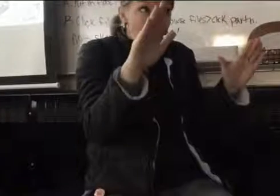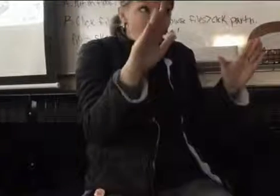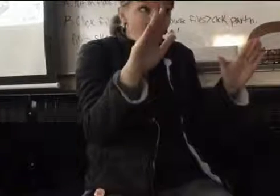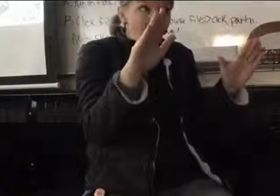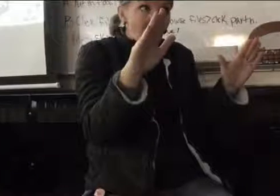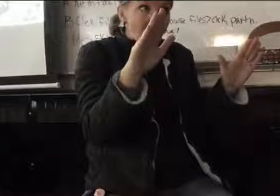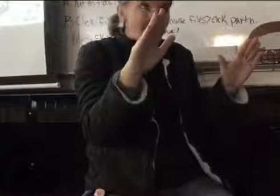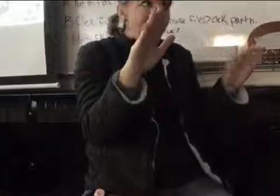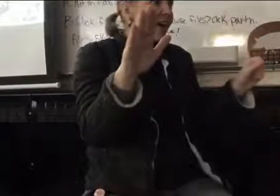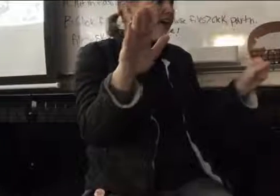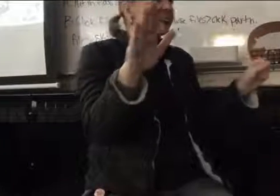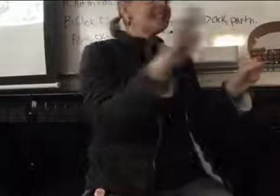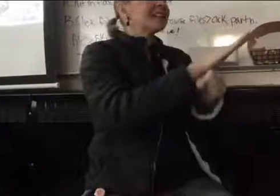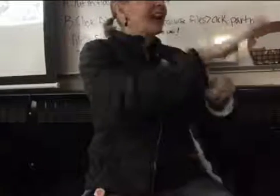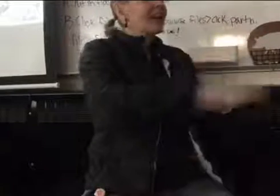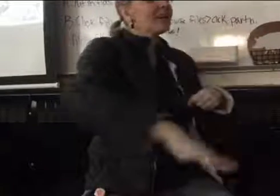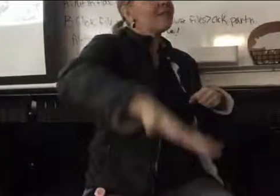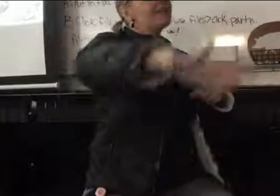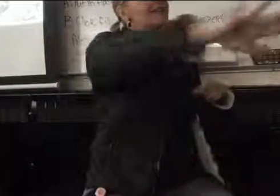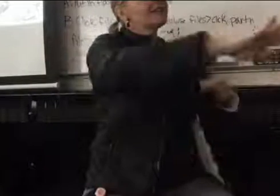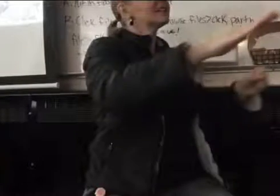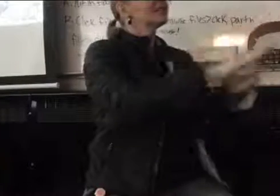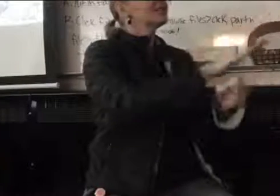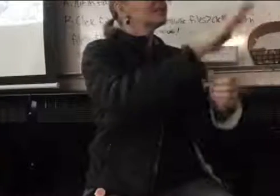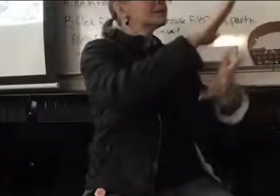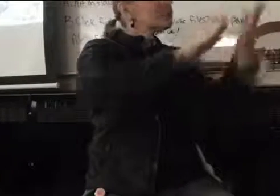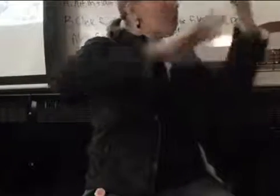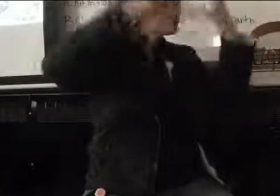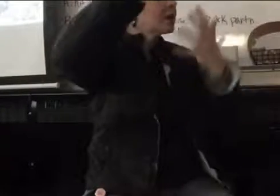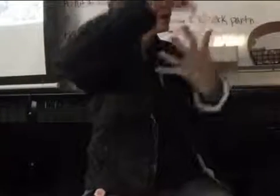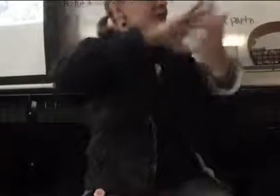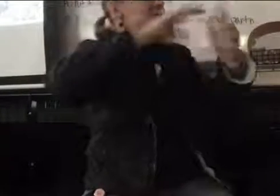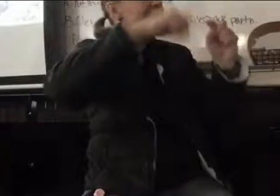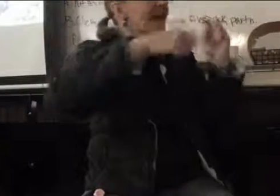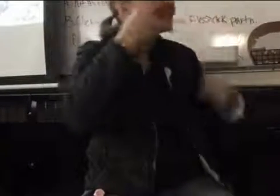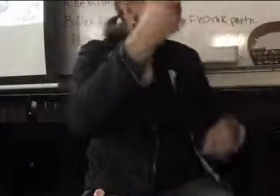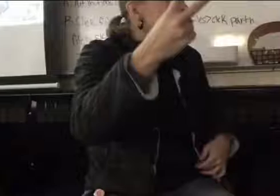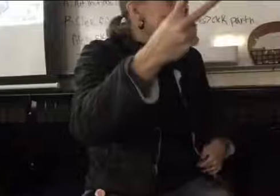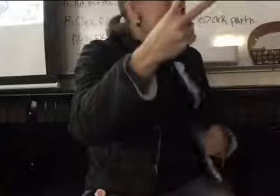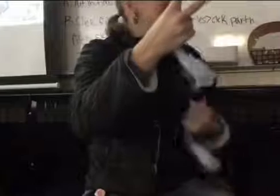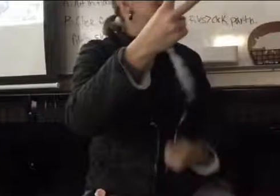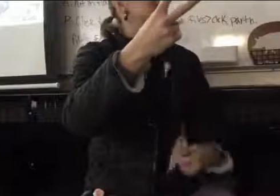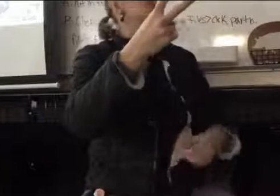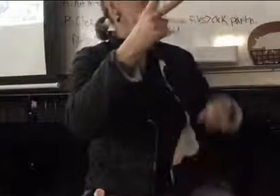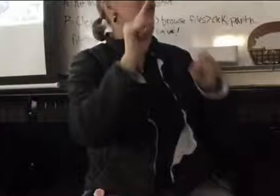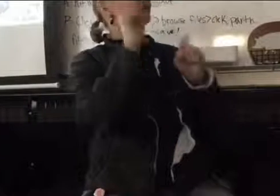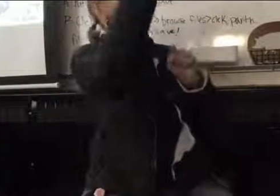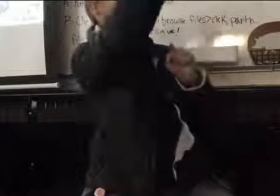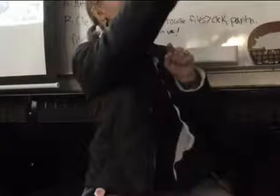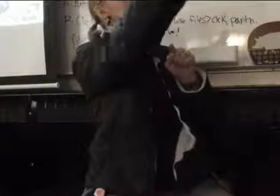that the entire field gets filled with smoke, so they can't see. Their artillery fire comes out about 1/4 mile